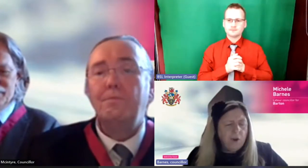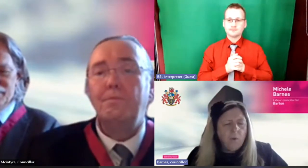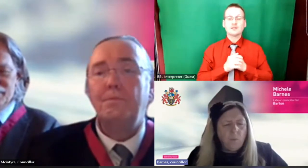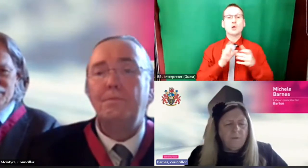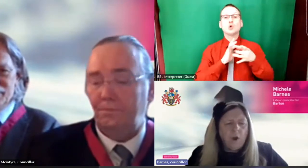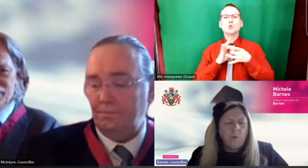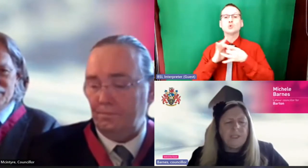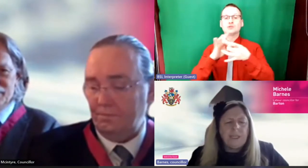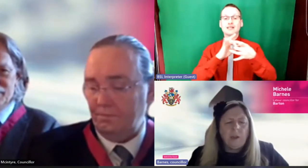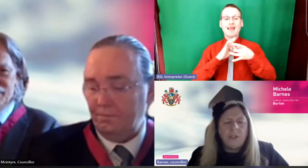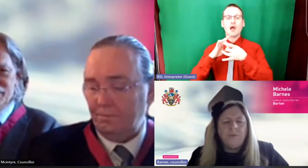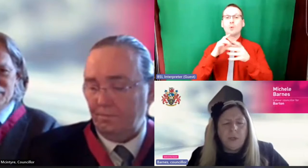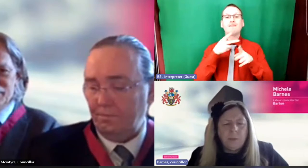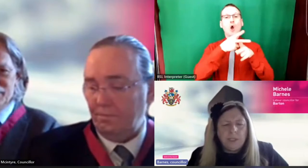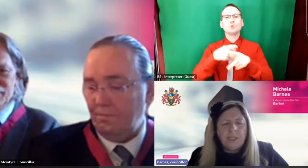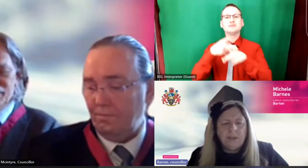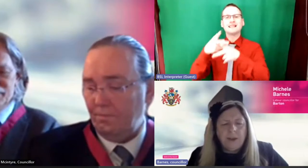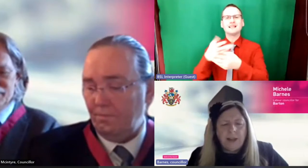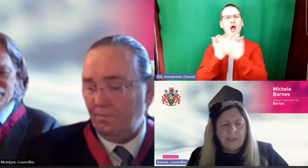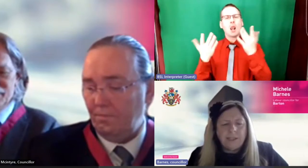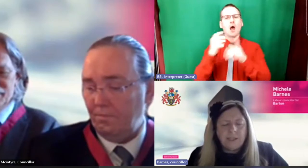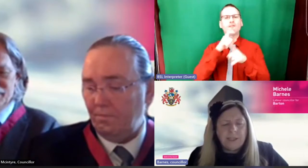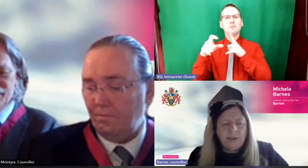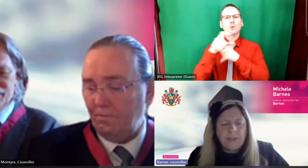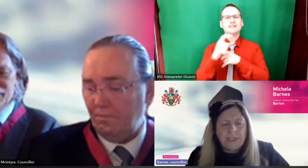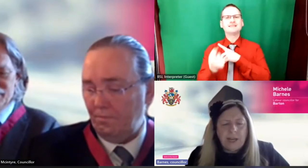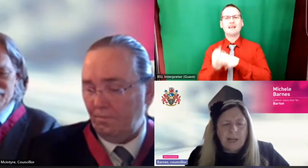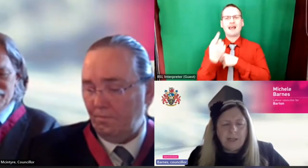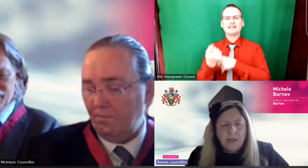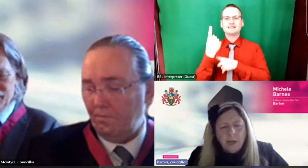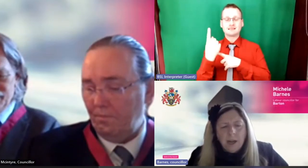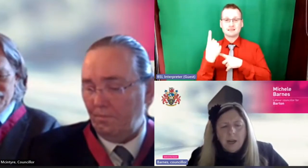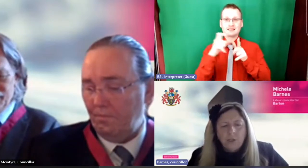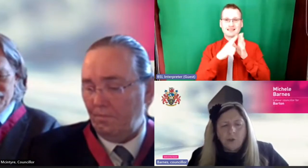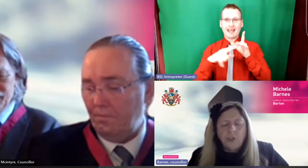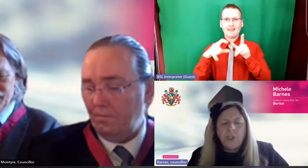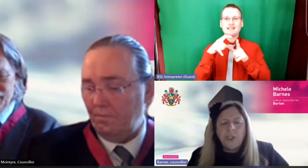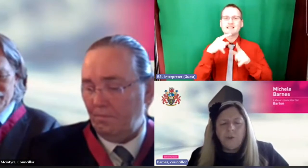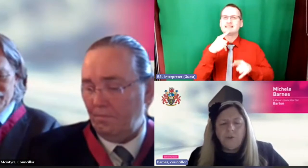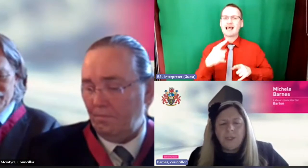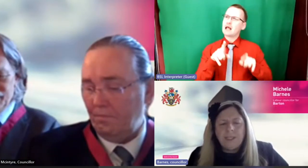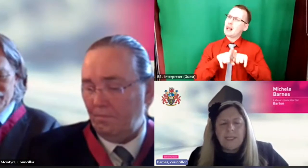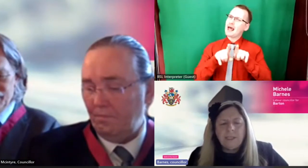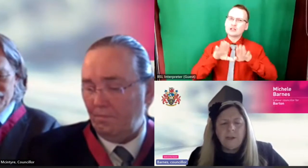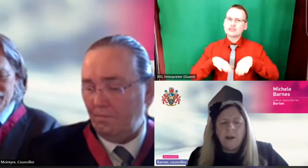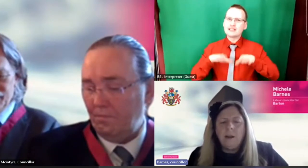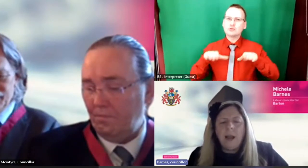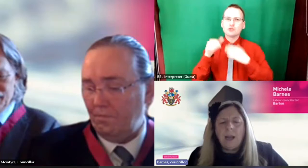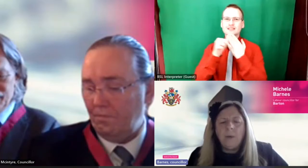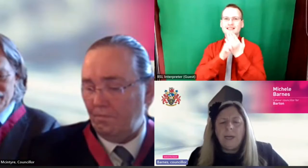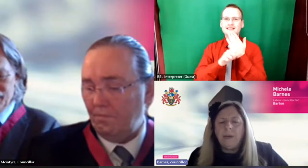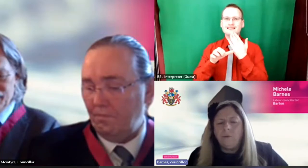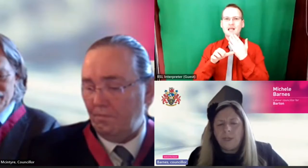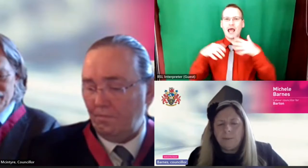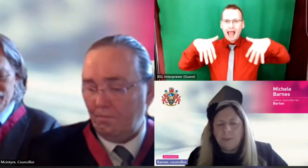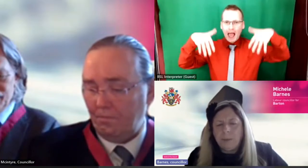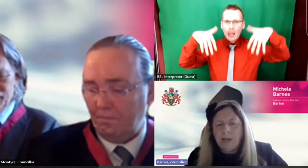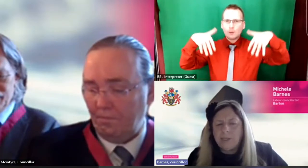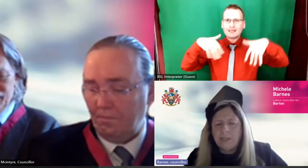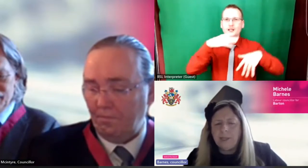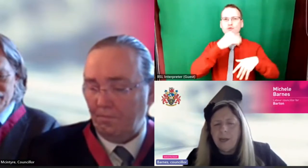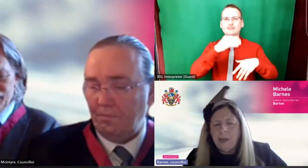Together, we have hosted lots of community events, as David said, such as children's Easter, Halloween and